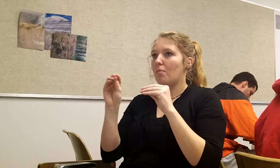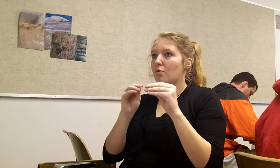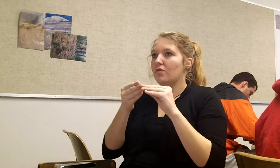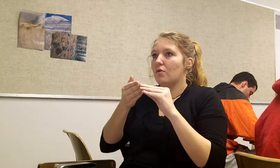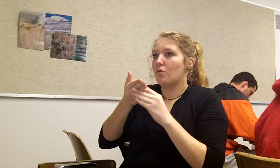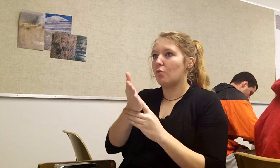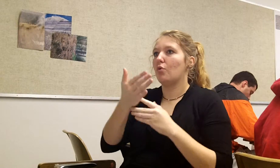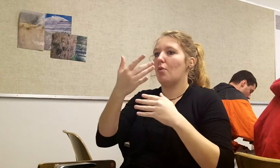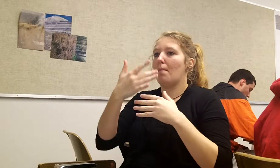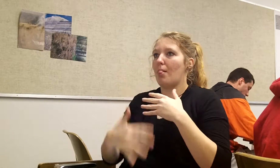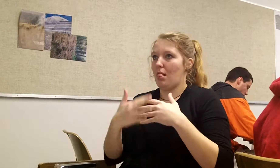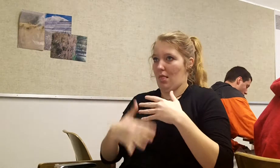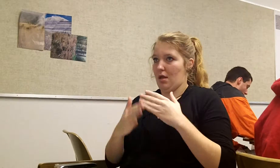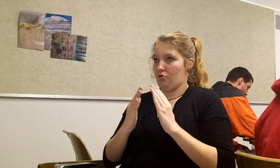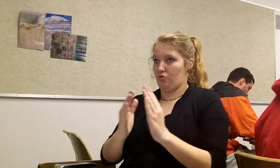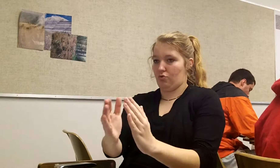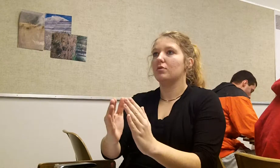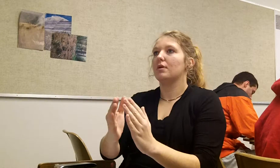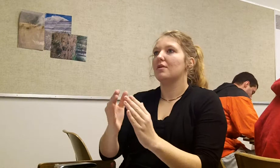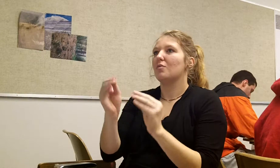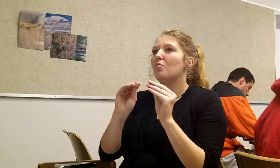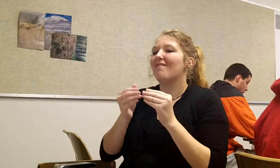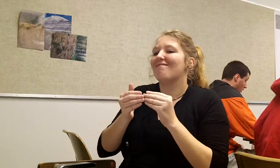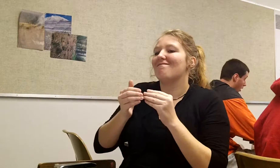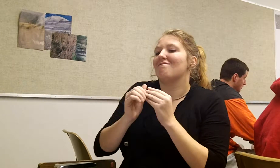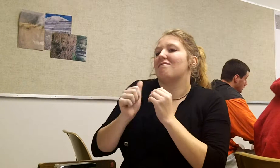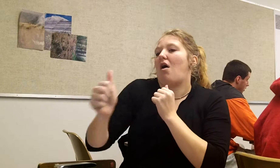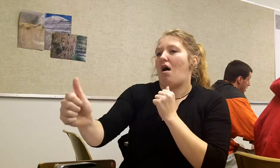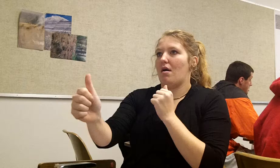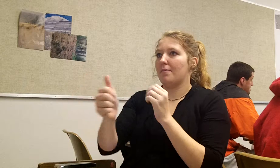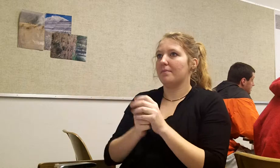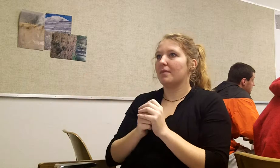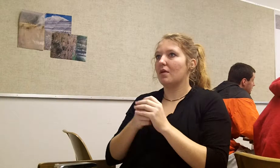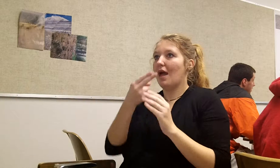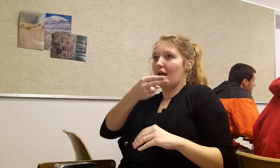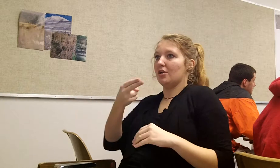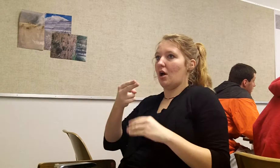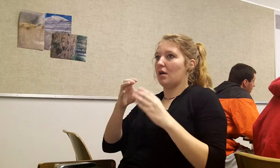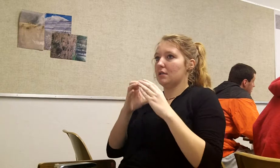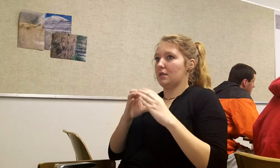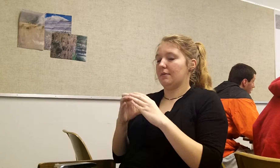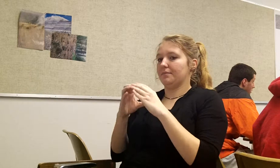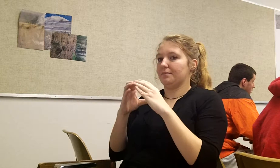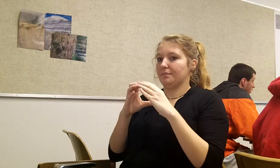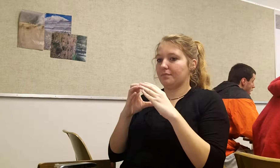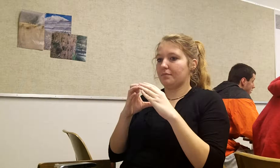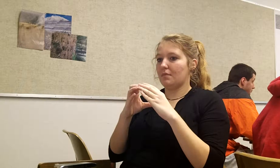So it turns out for a hedgehog to be secreted properly and make its journey